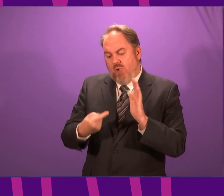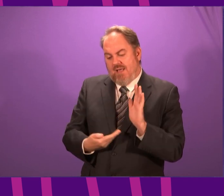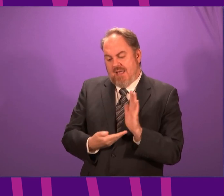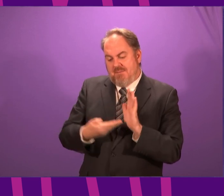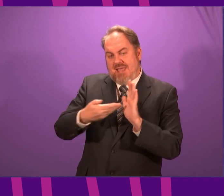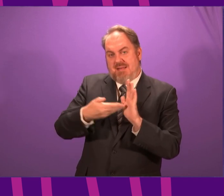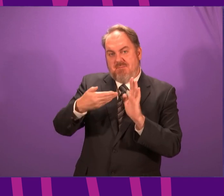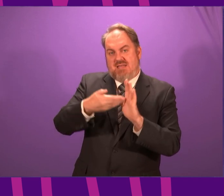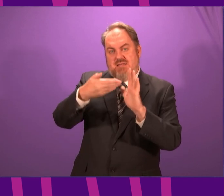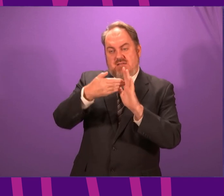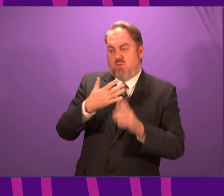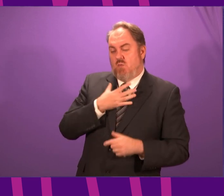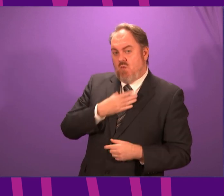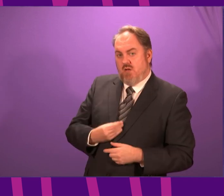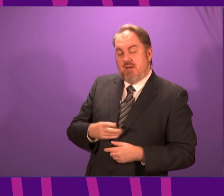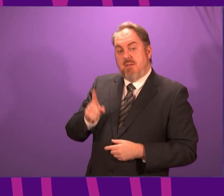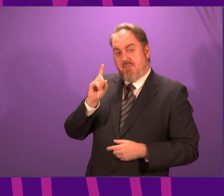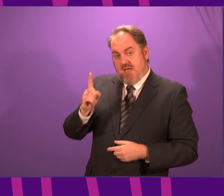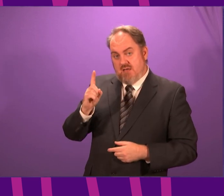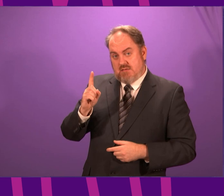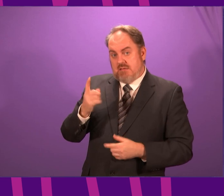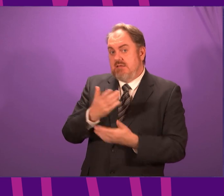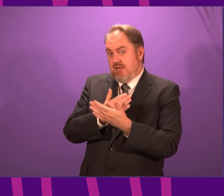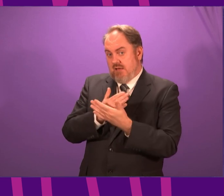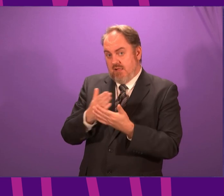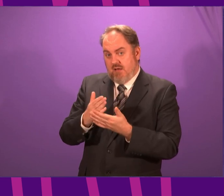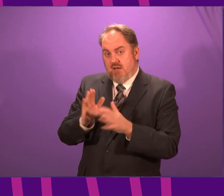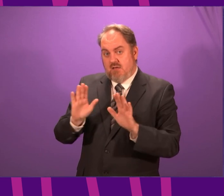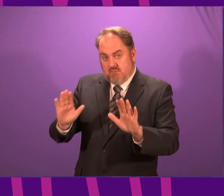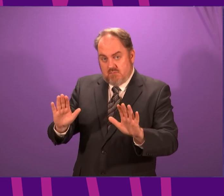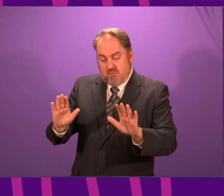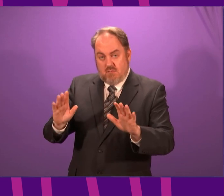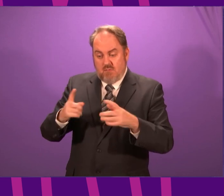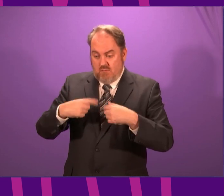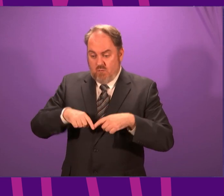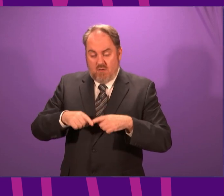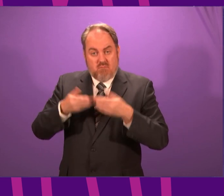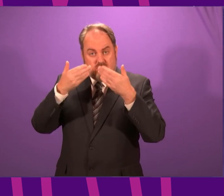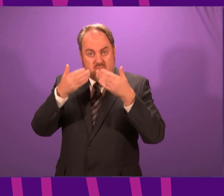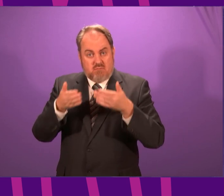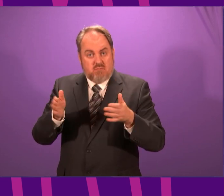that we think are important. But I want to make clear that that does not mean that we don't think that